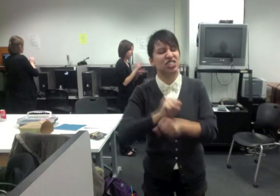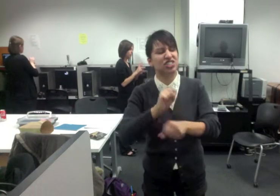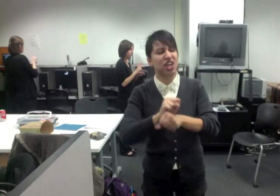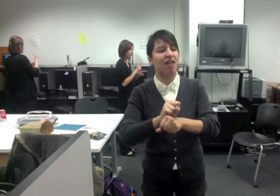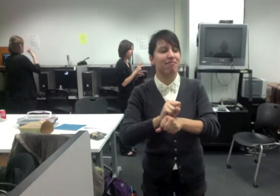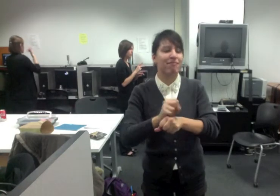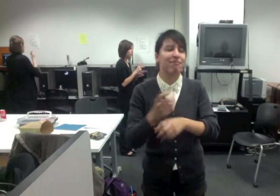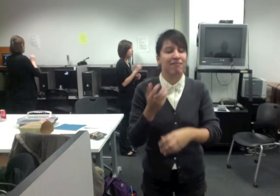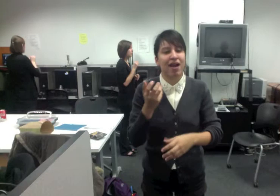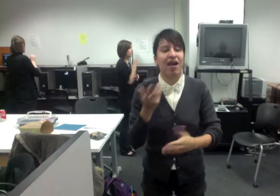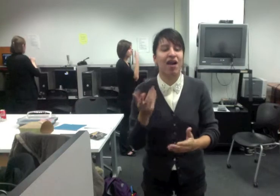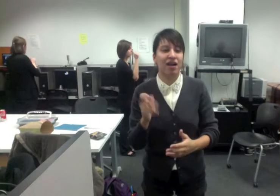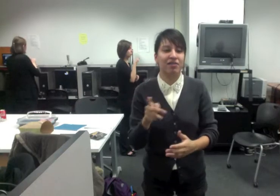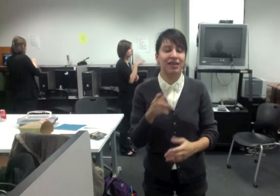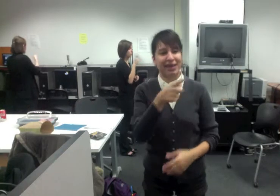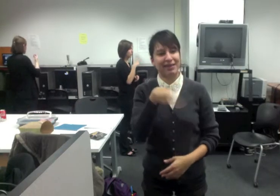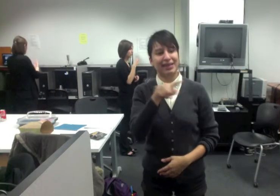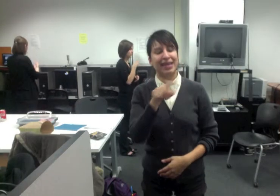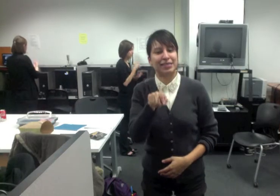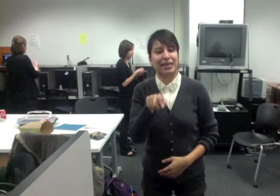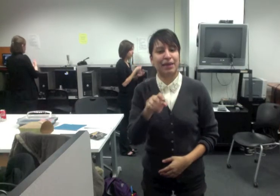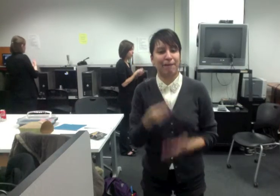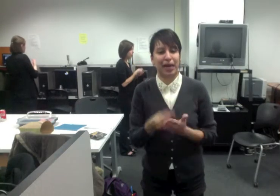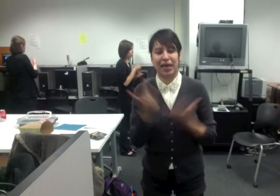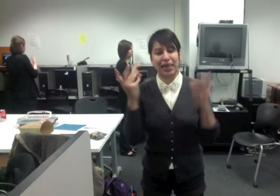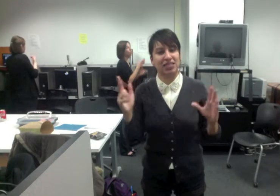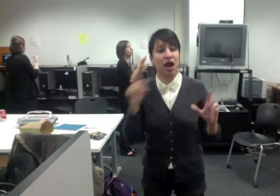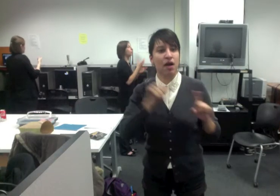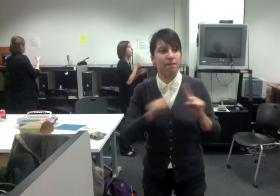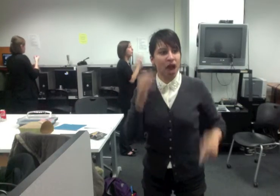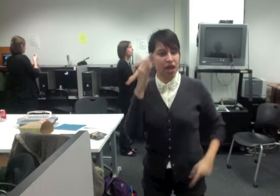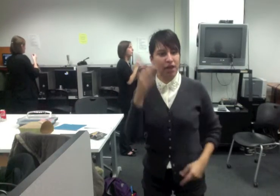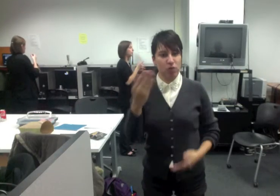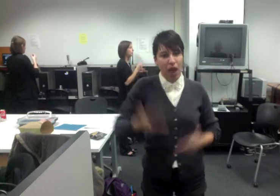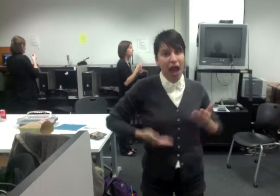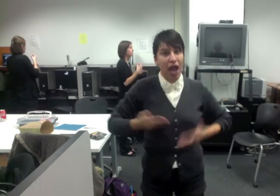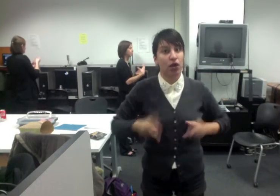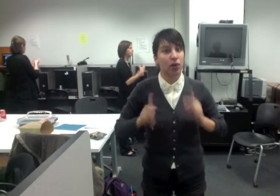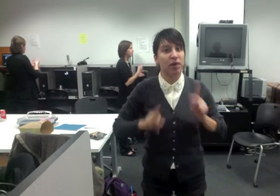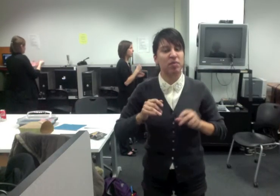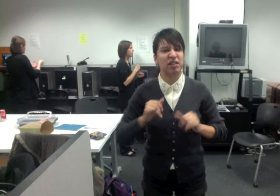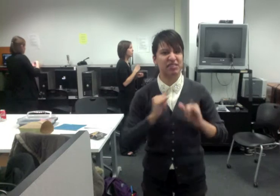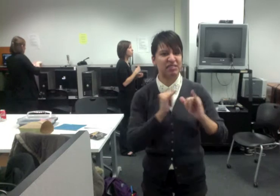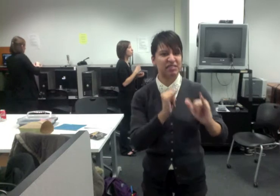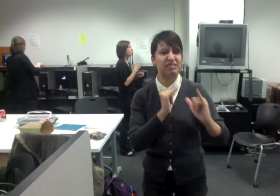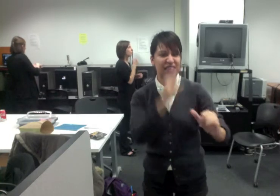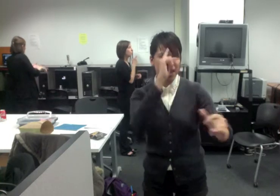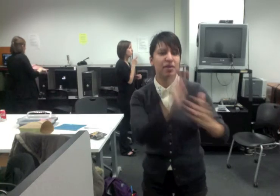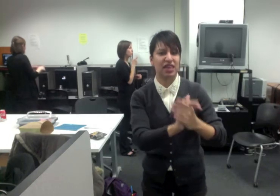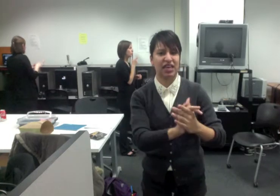tears. And nowhere else is there a better example of this than with the Wright brothers. Most people don't know about Samuel Pierpont Langley.